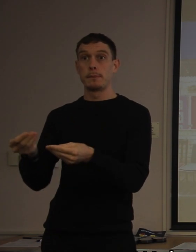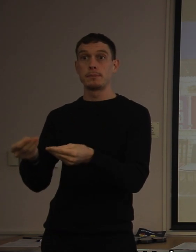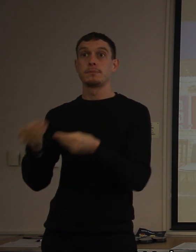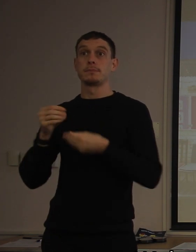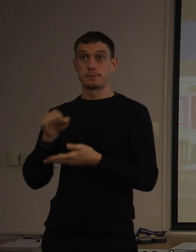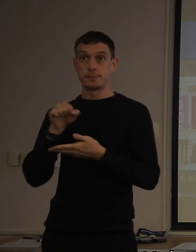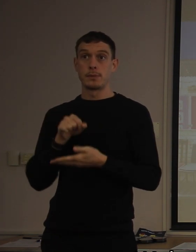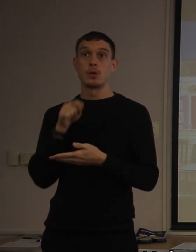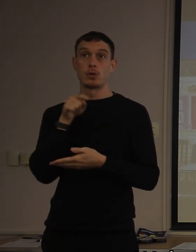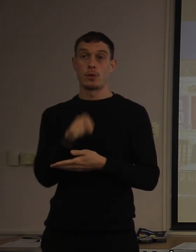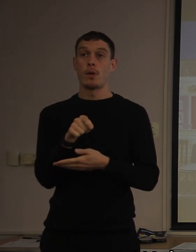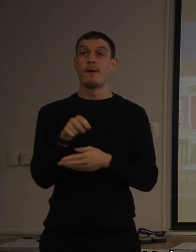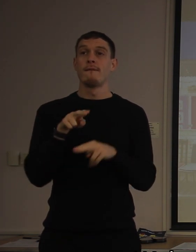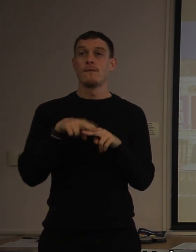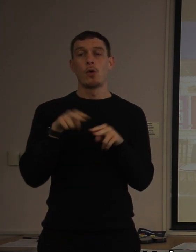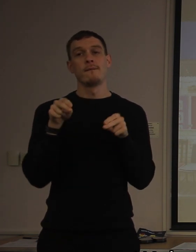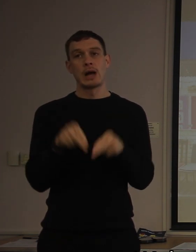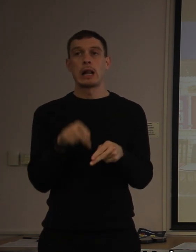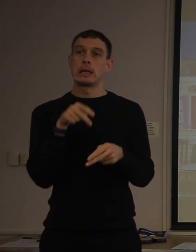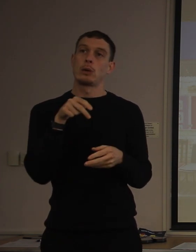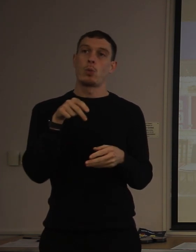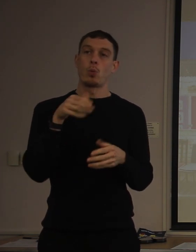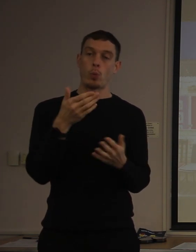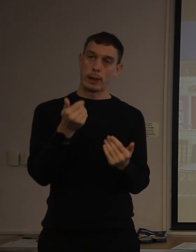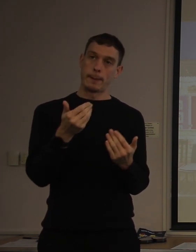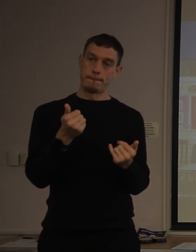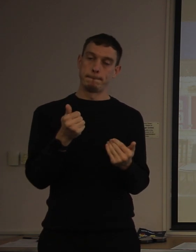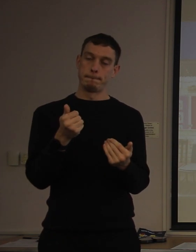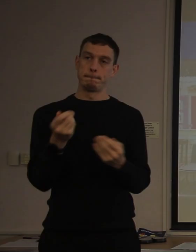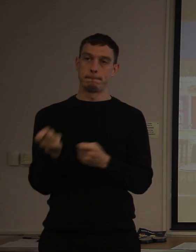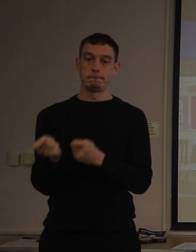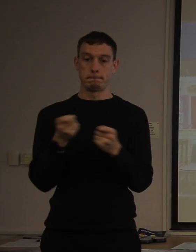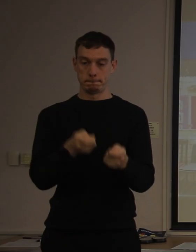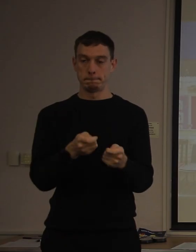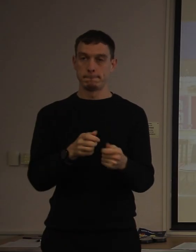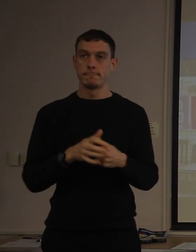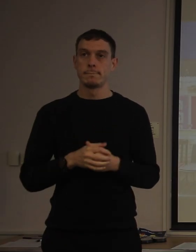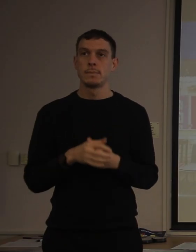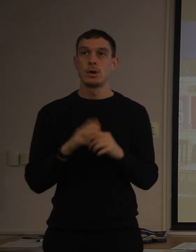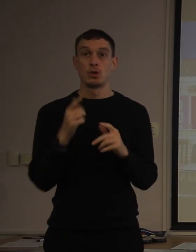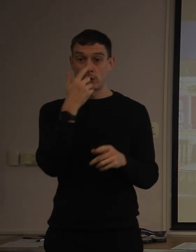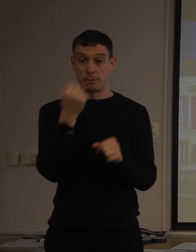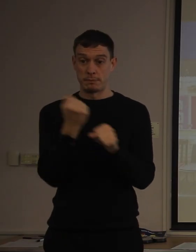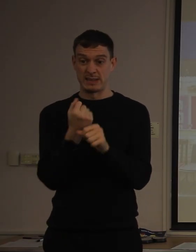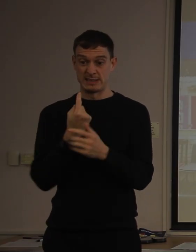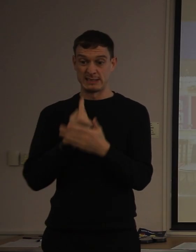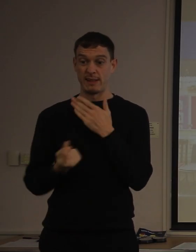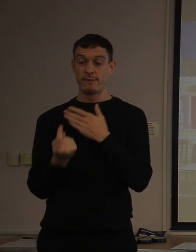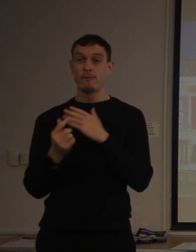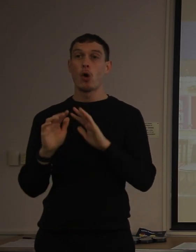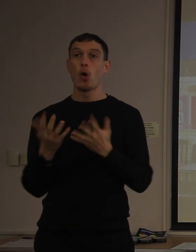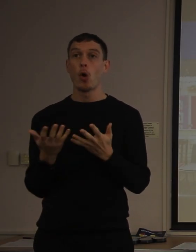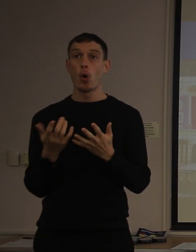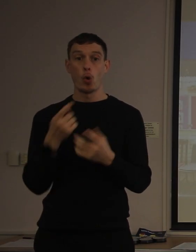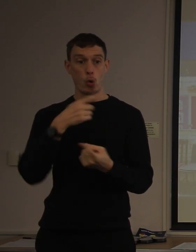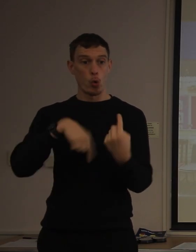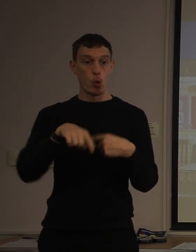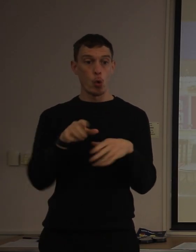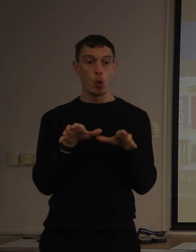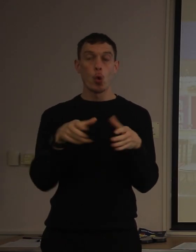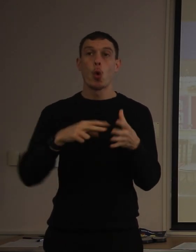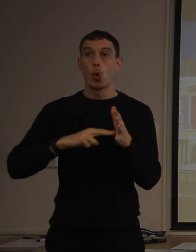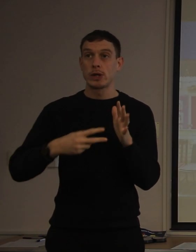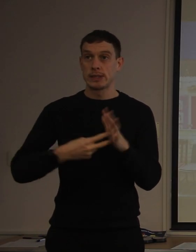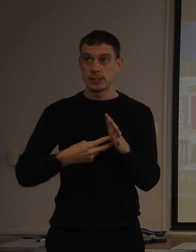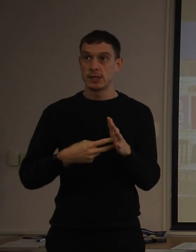Valley Welcome. So there's options to either make stuff for yourselves or as part of a wider